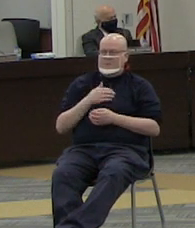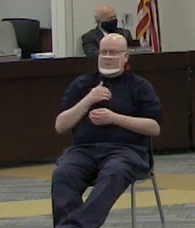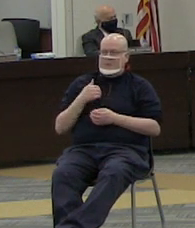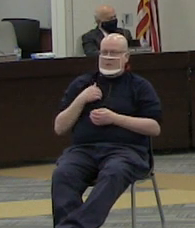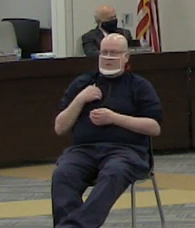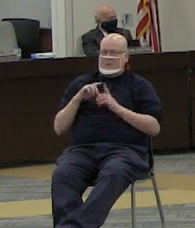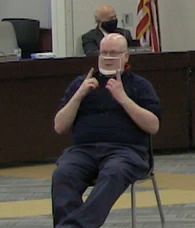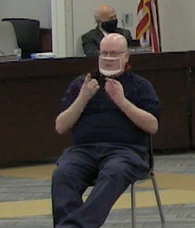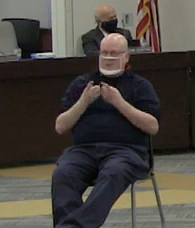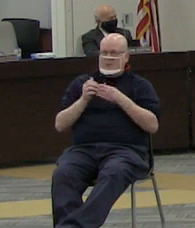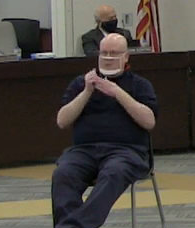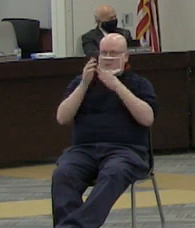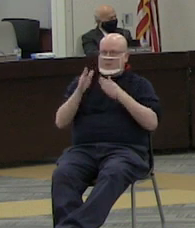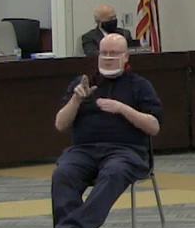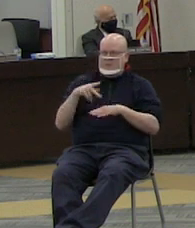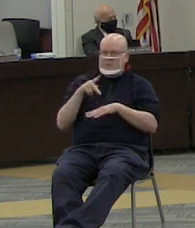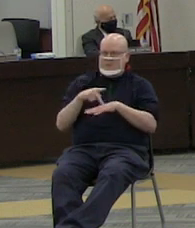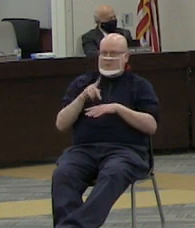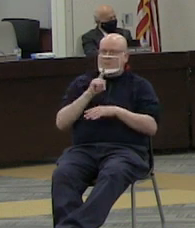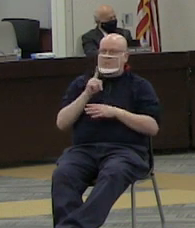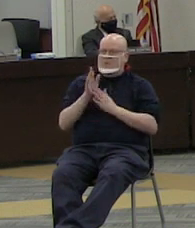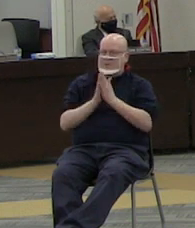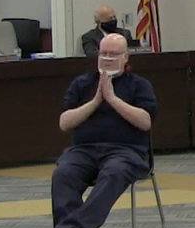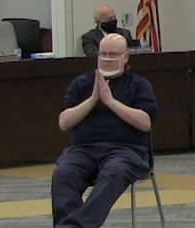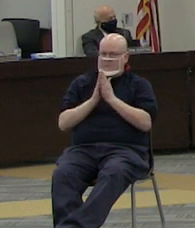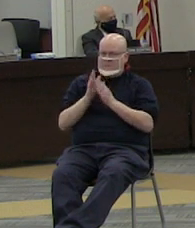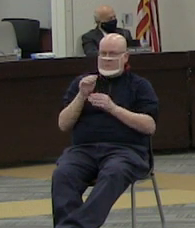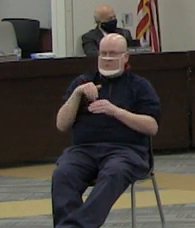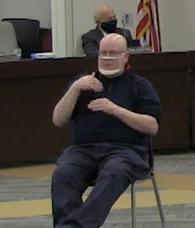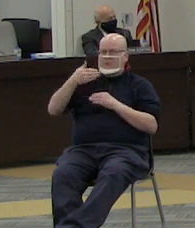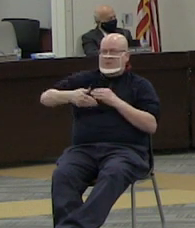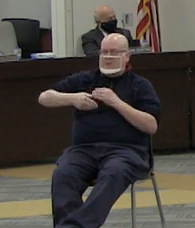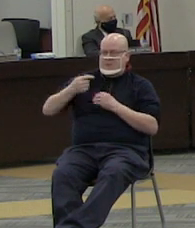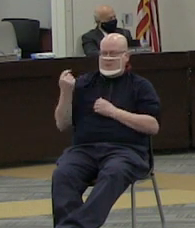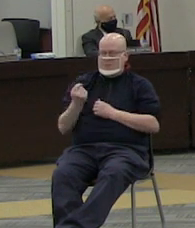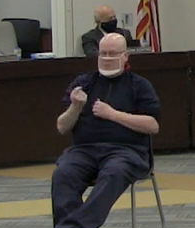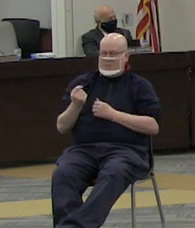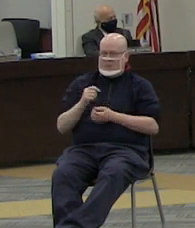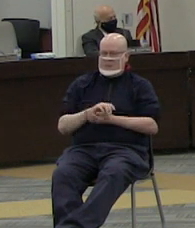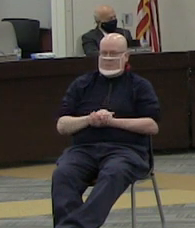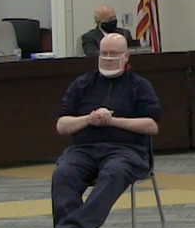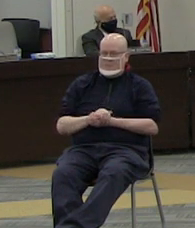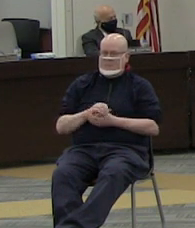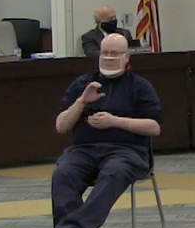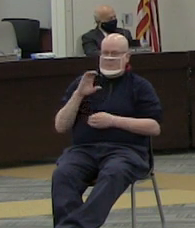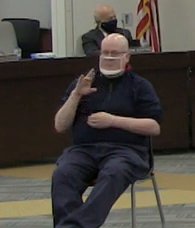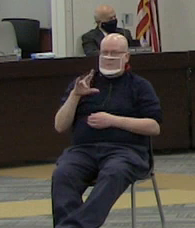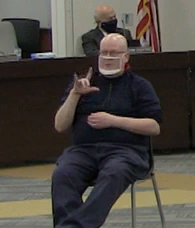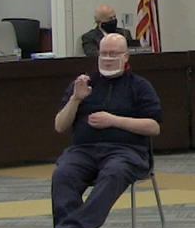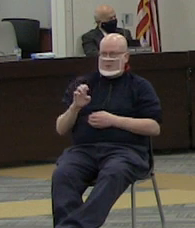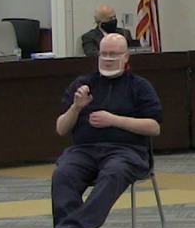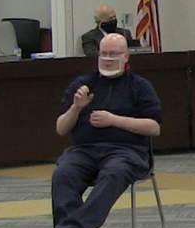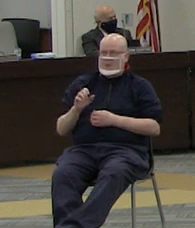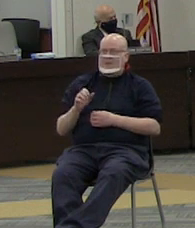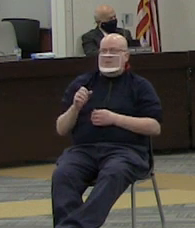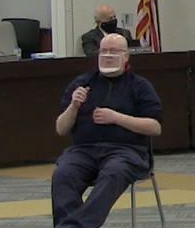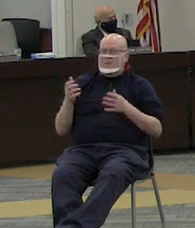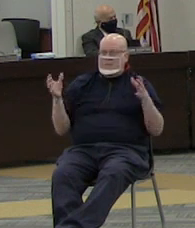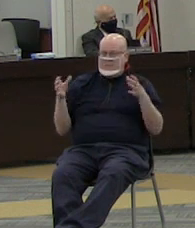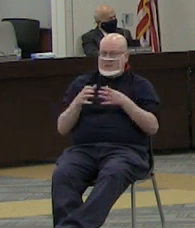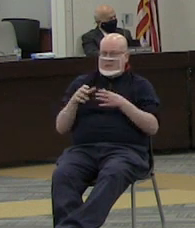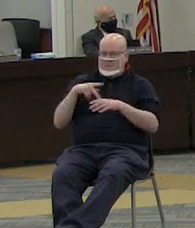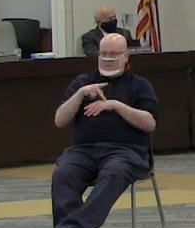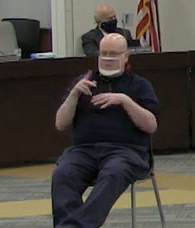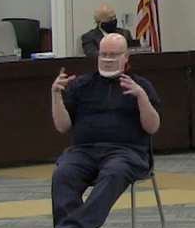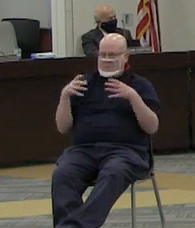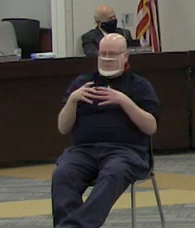district leaders, as well as our principals, we are indeed looking forward to next Tuesday. Chelsea's brought the principals together a couple occasions this week,